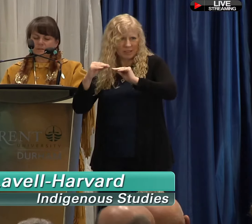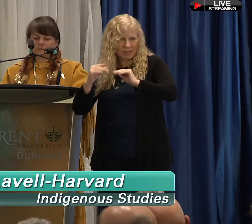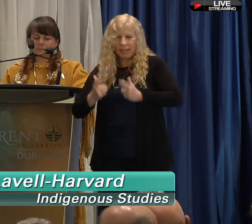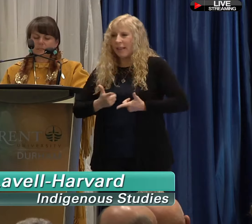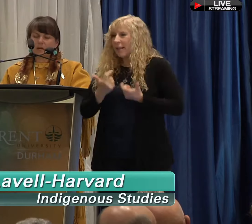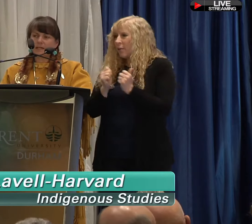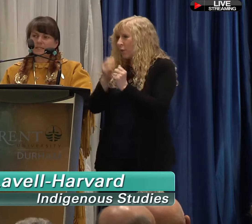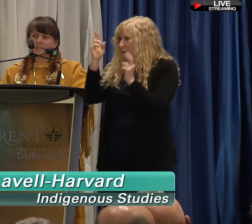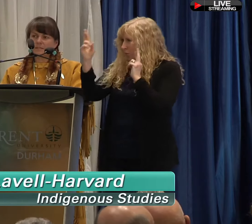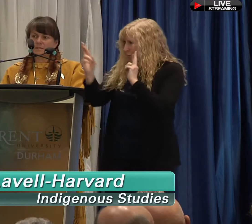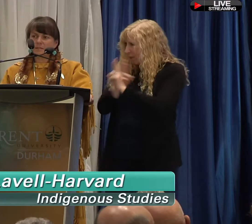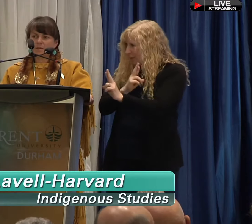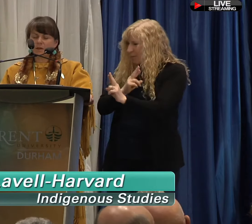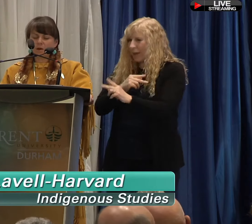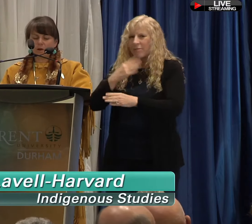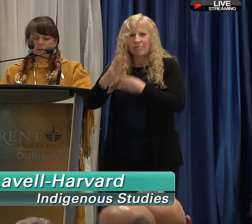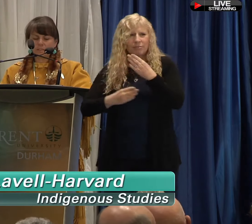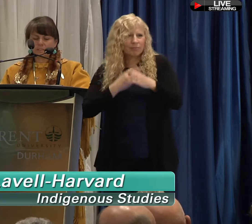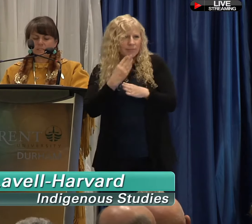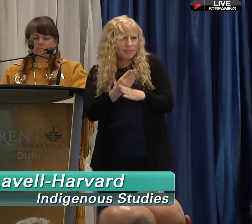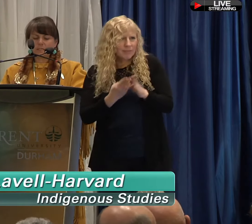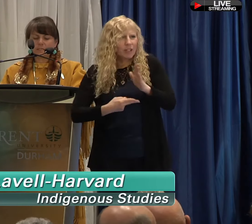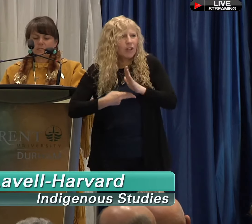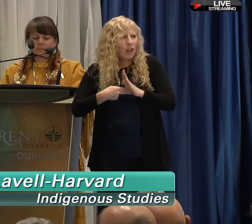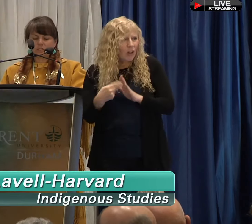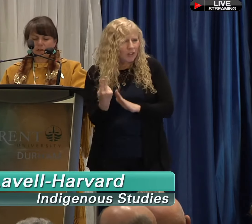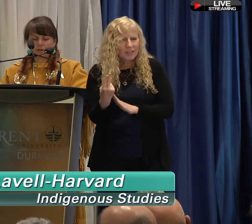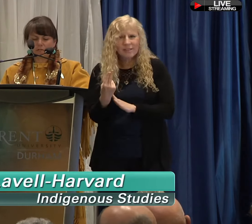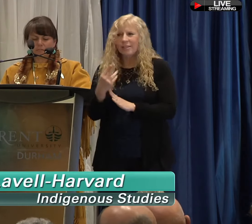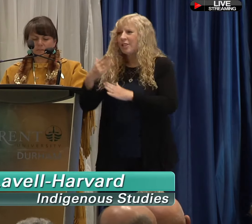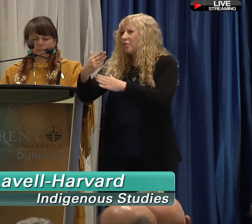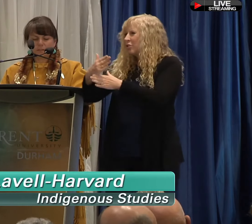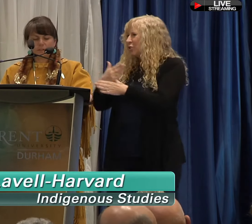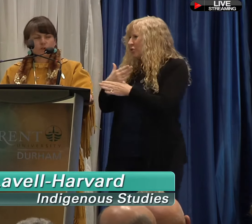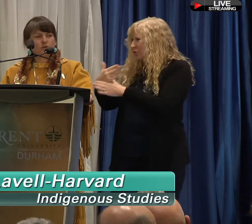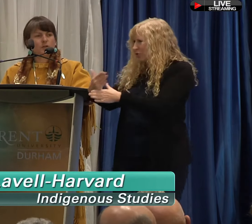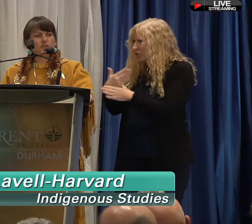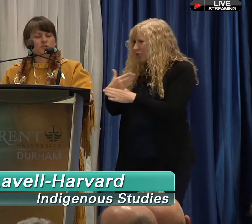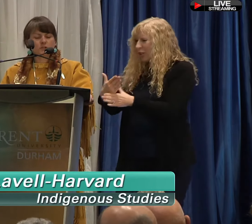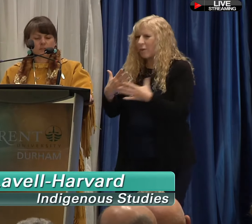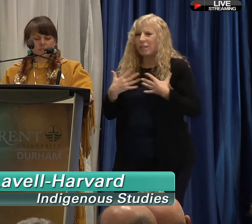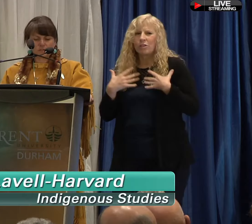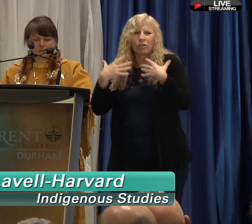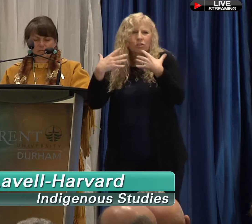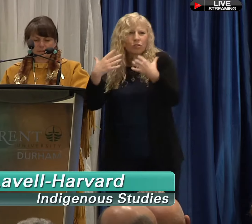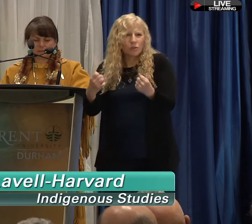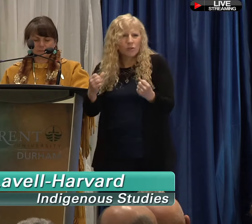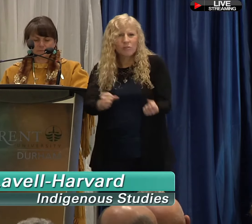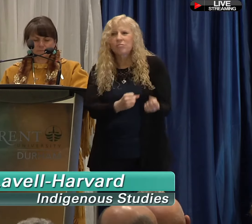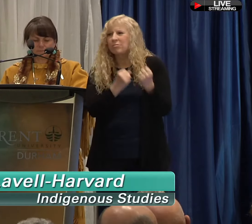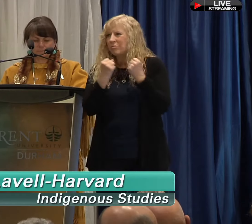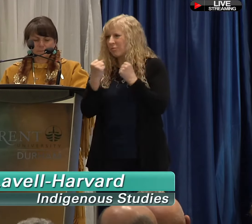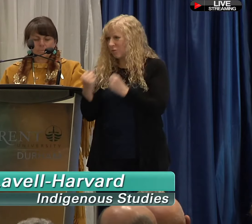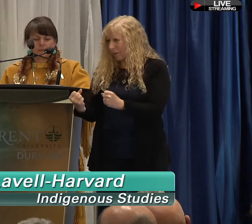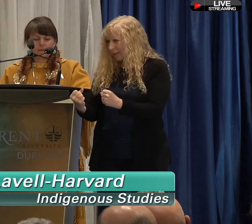respect, kindness, honesty, sharing, courage, and strength.